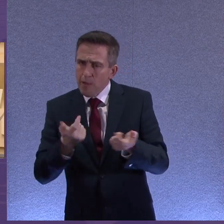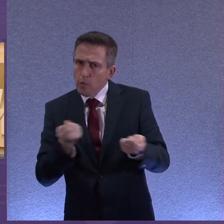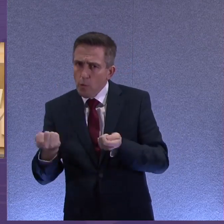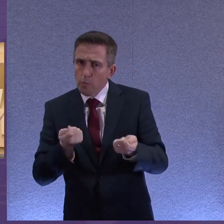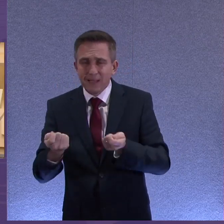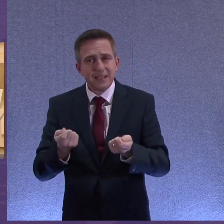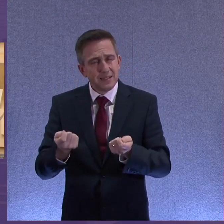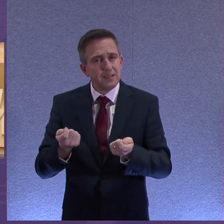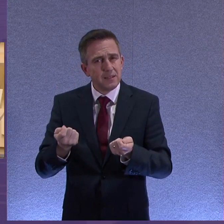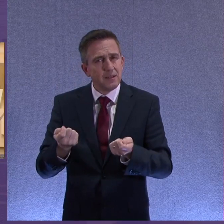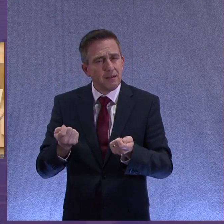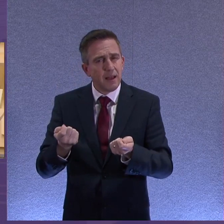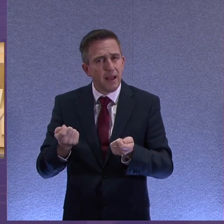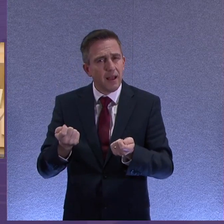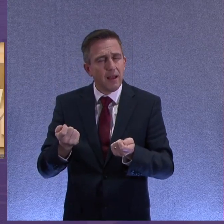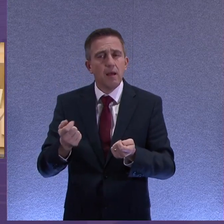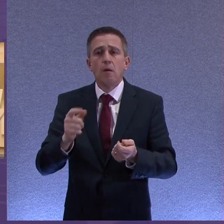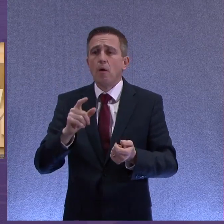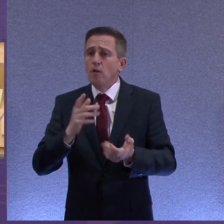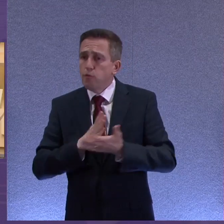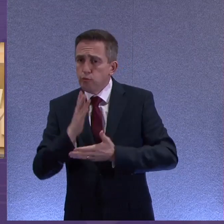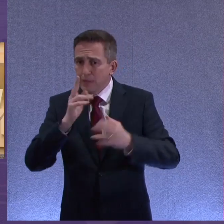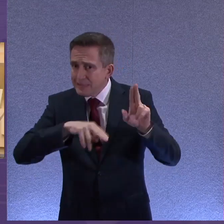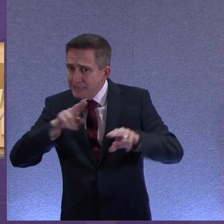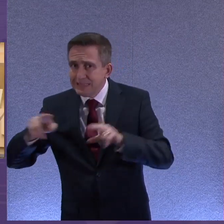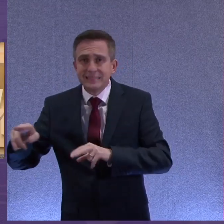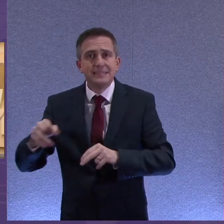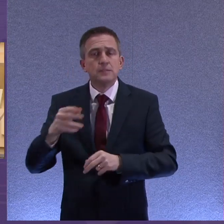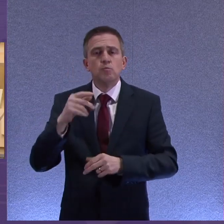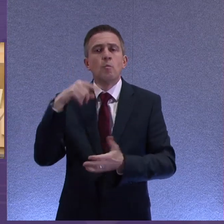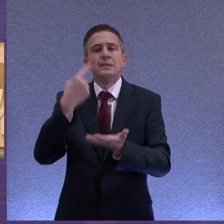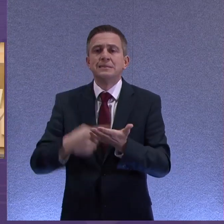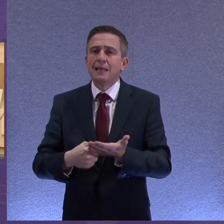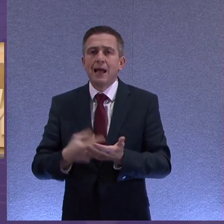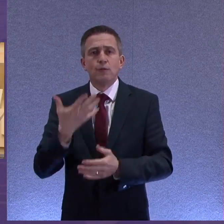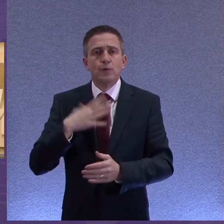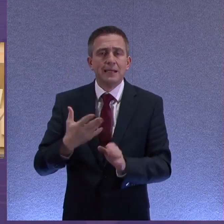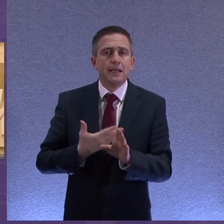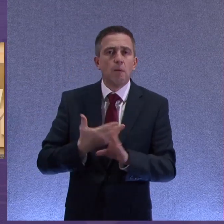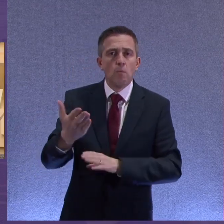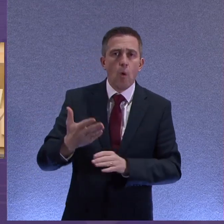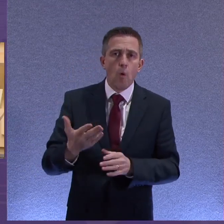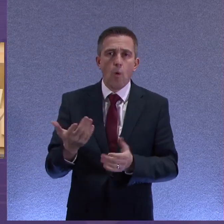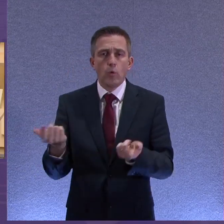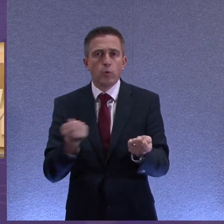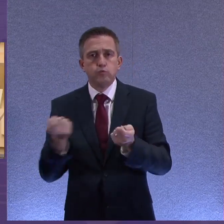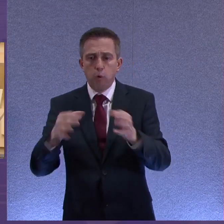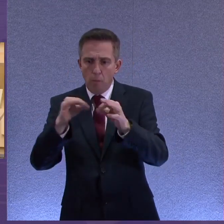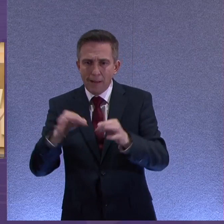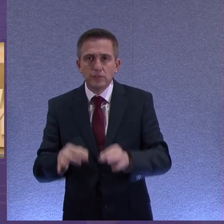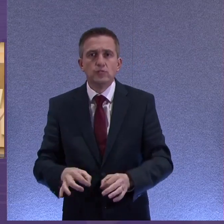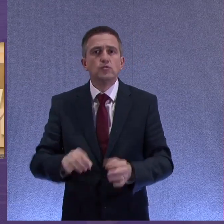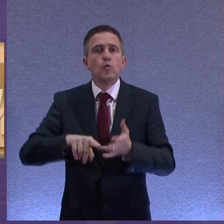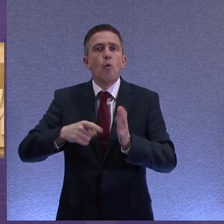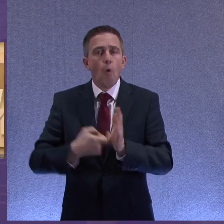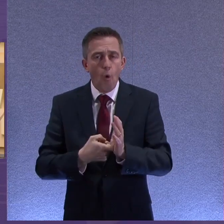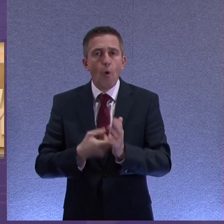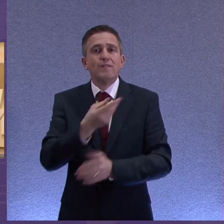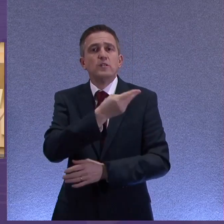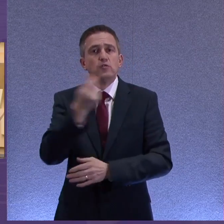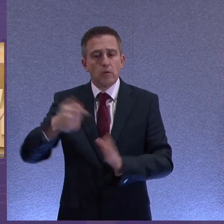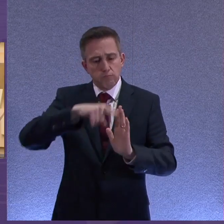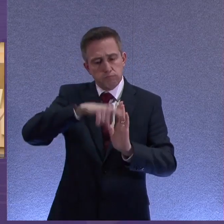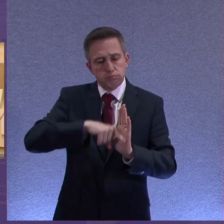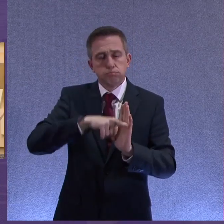in our judgments about whether more measures are necessary, or indeed whether and when we can start to lift some of these measures,